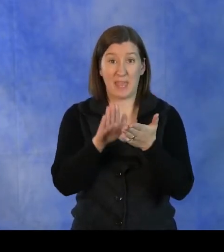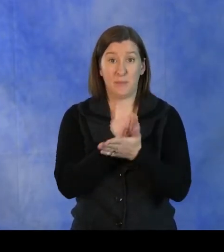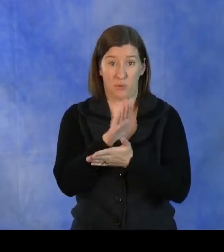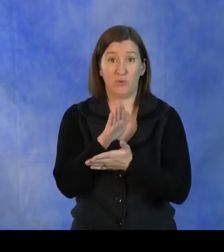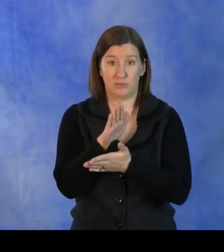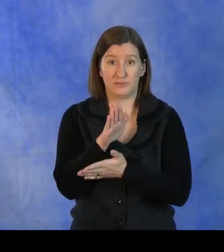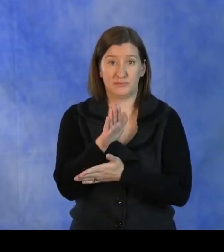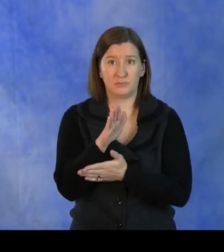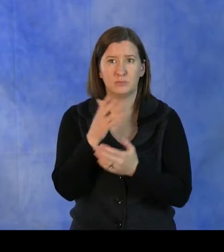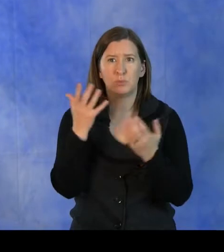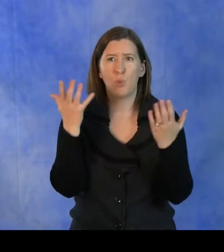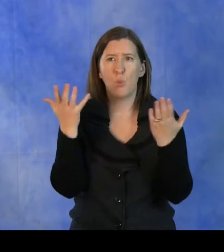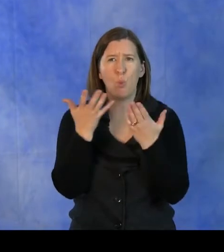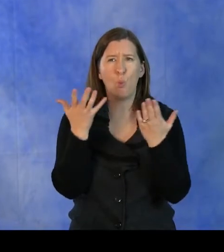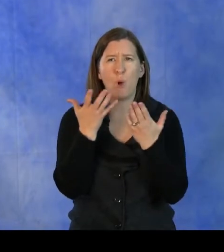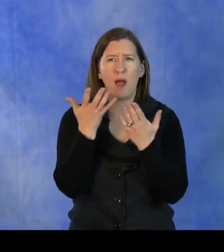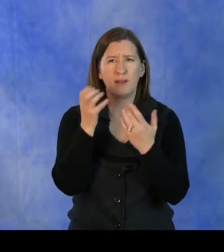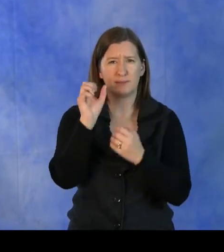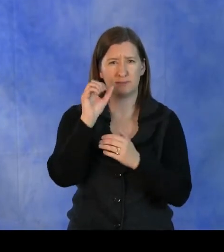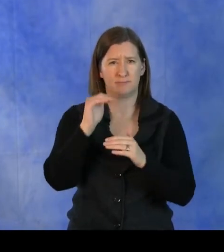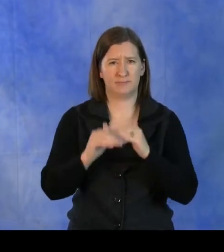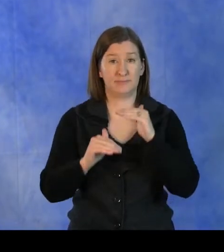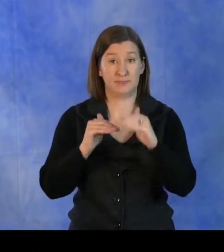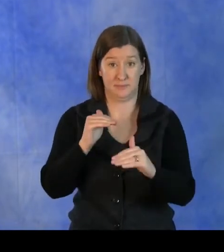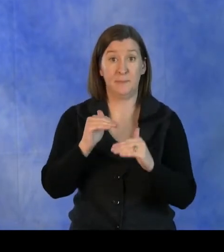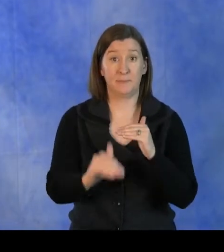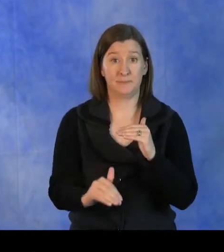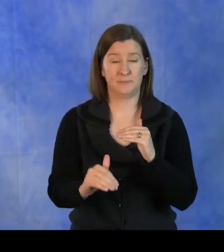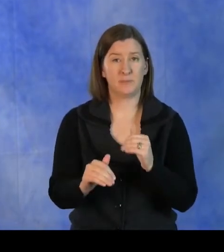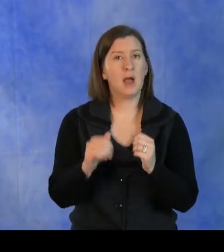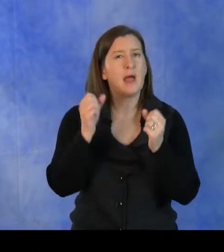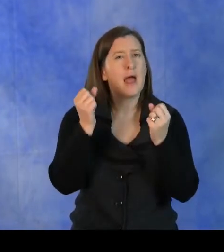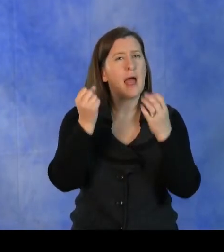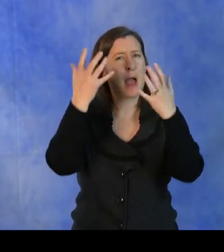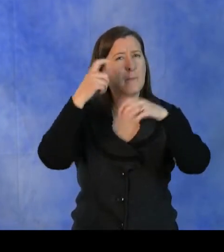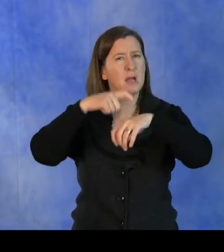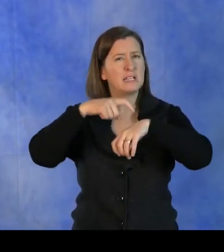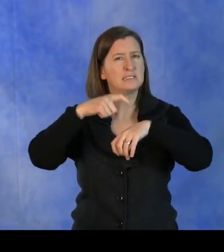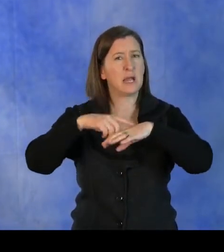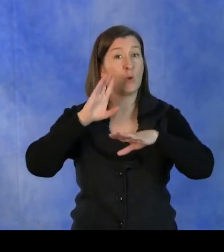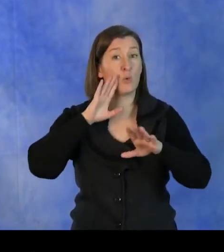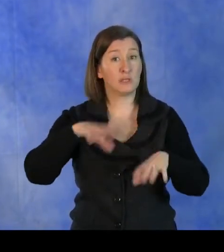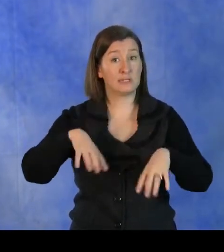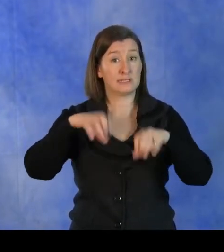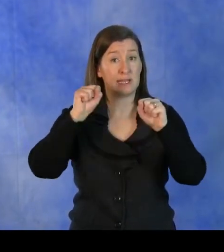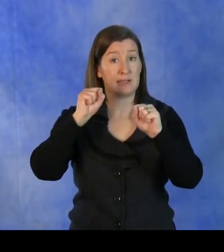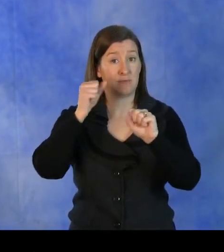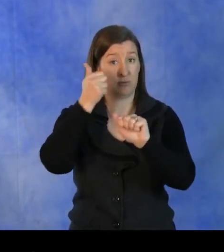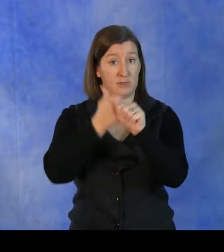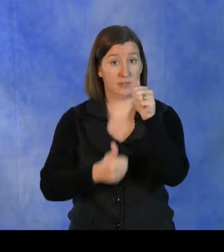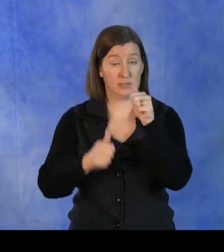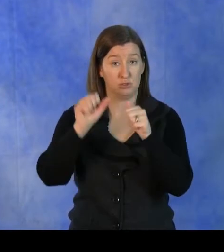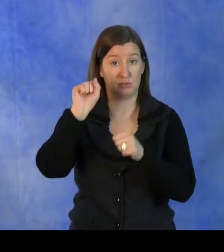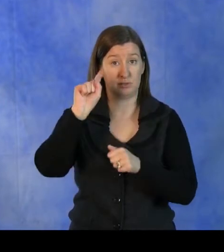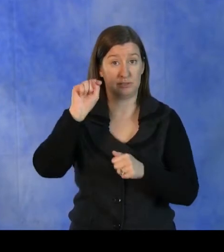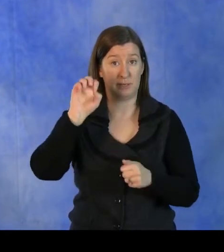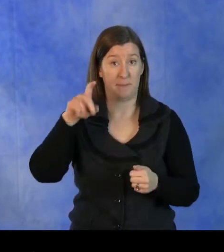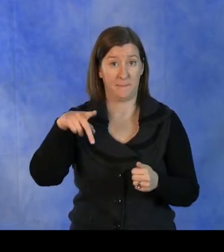put down on paper what the steps are.